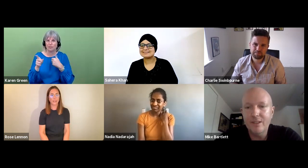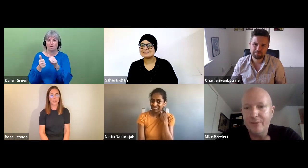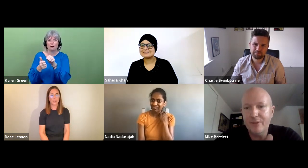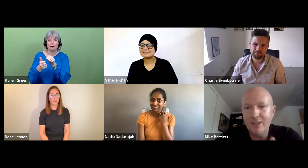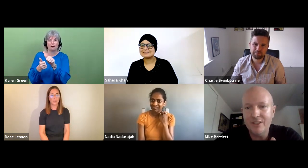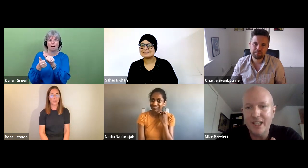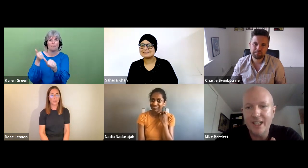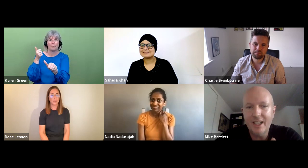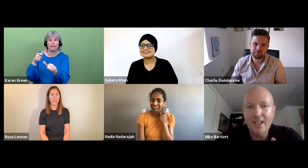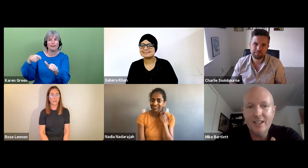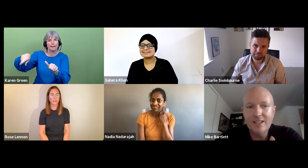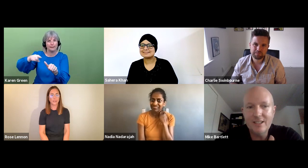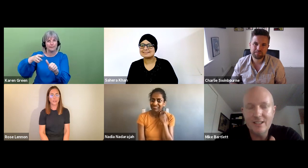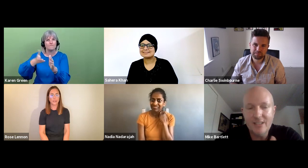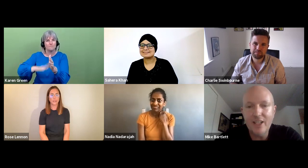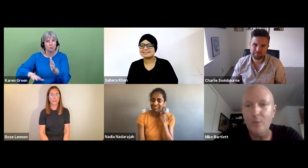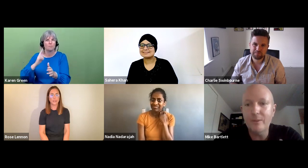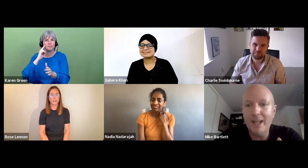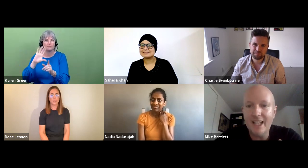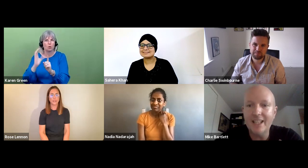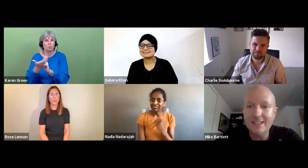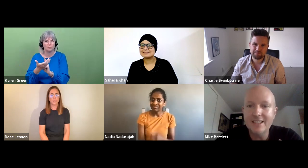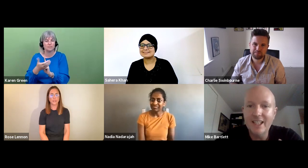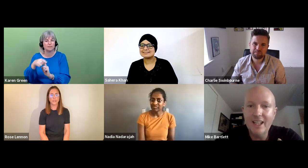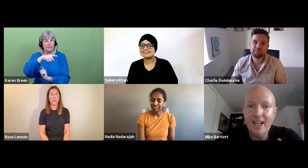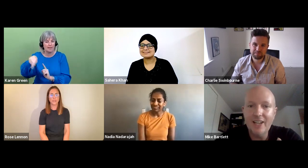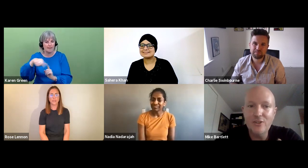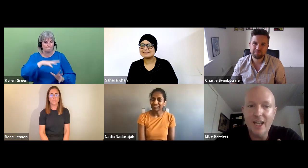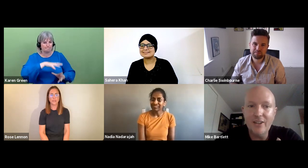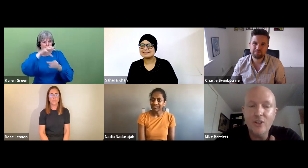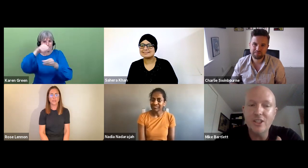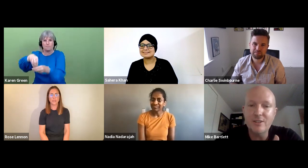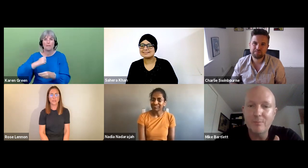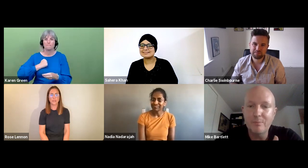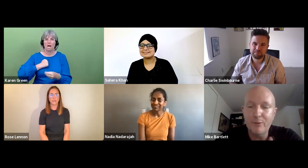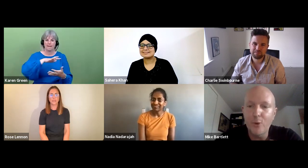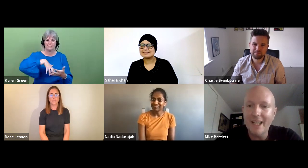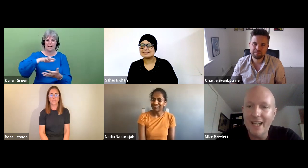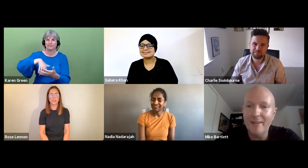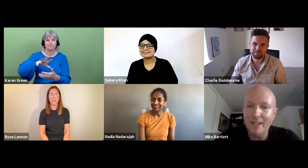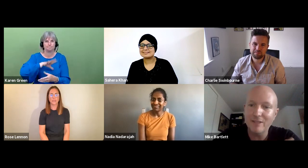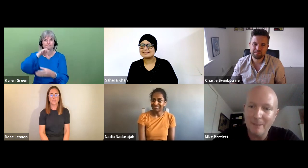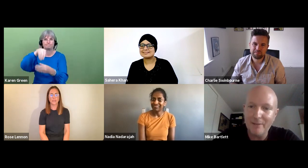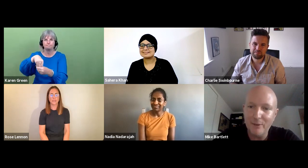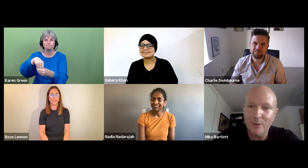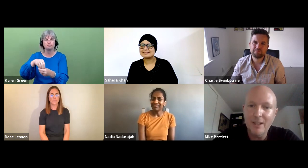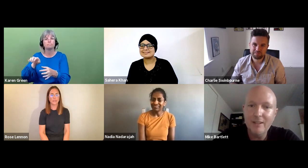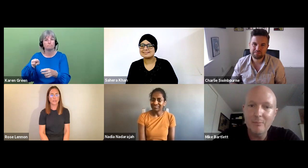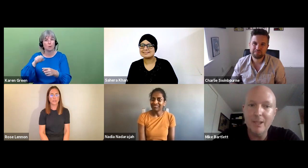deaf community taking on one of my texts, and not just performing it and being respectful, but